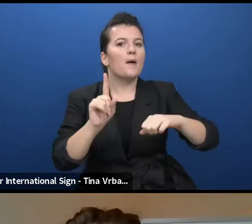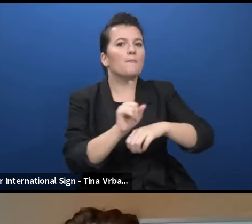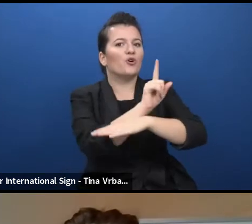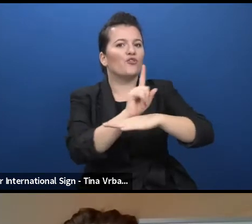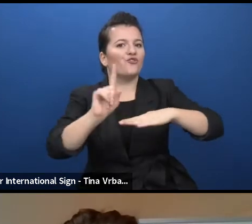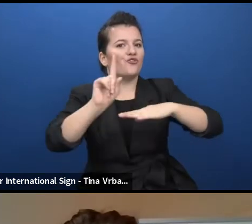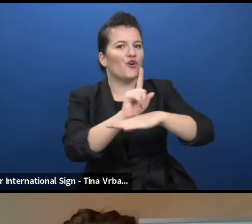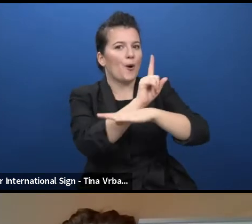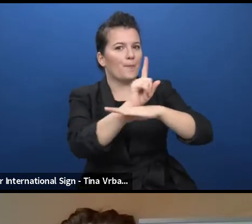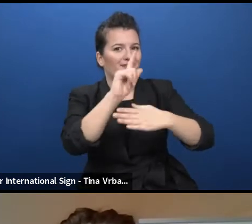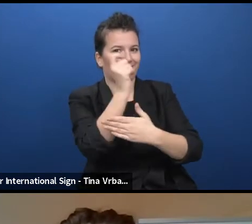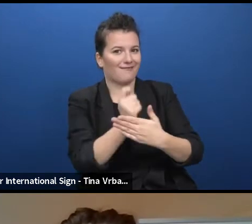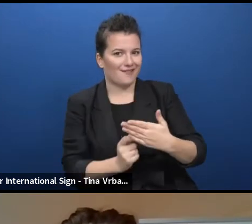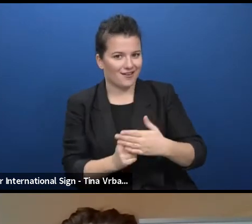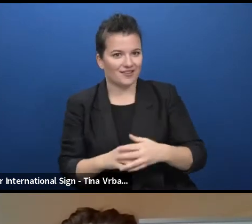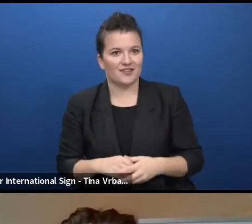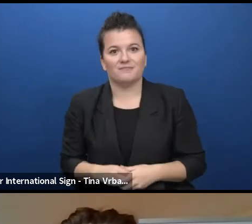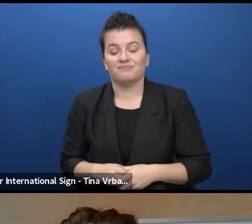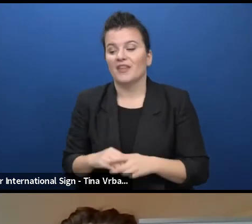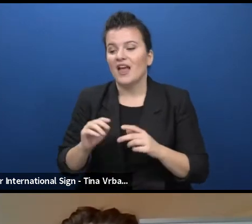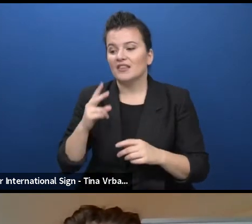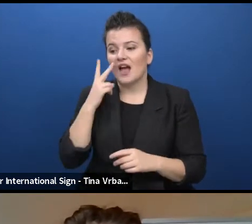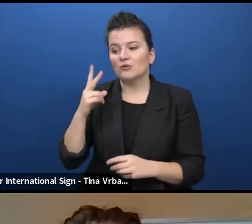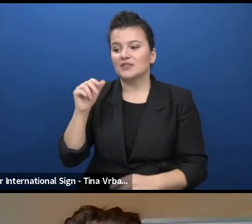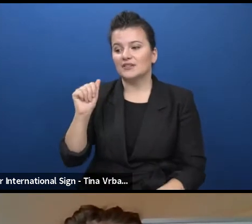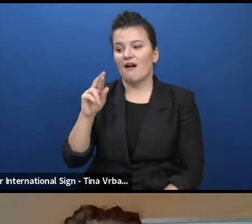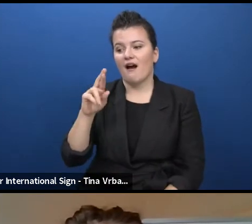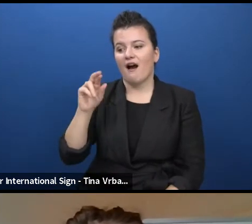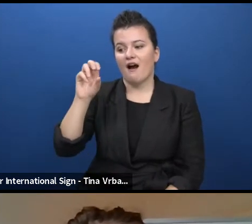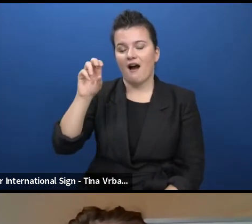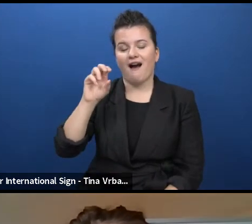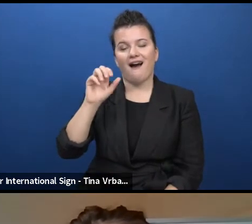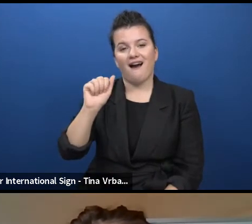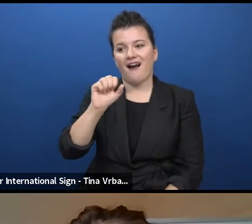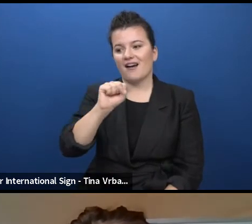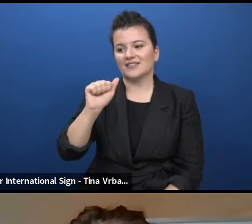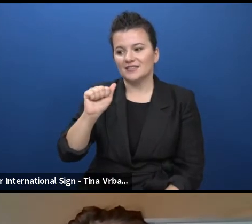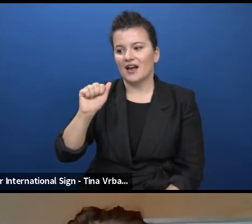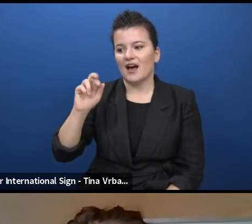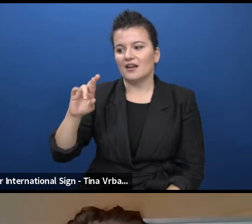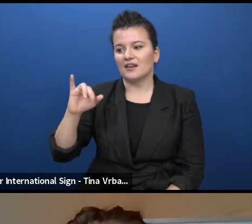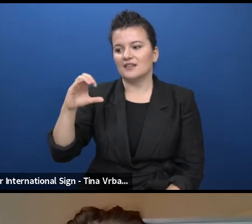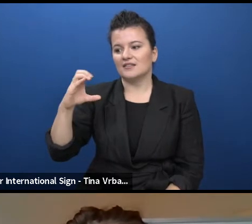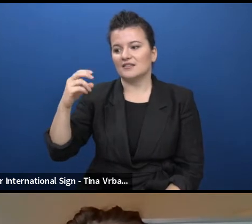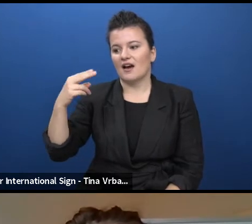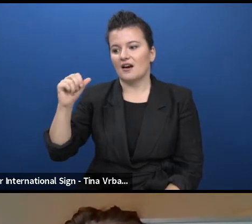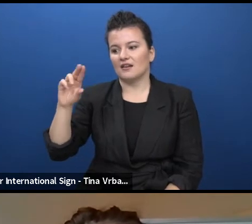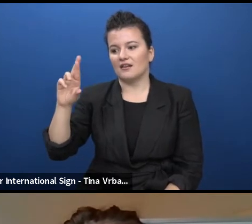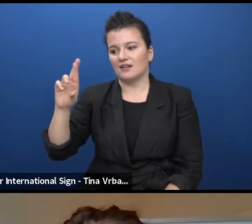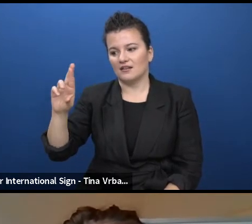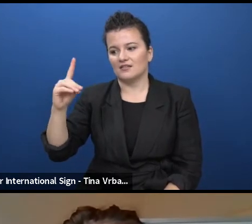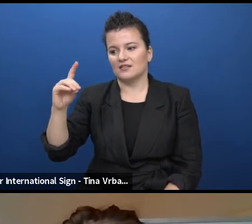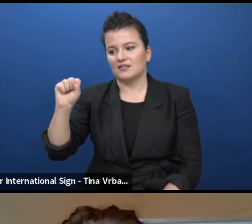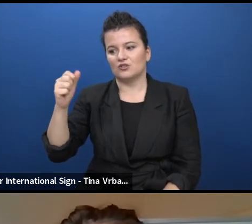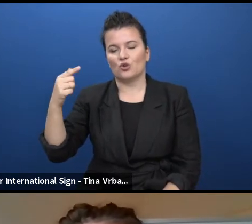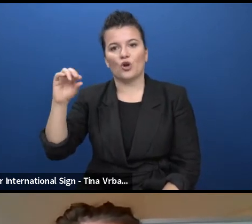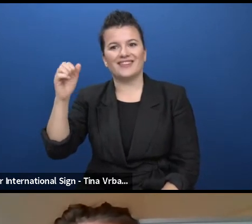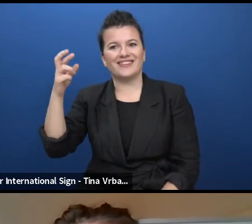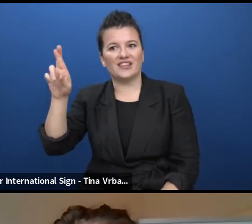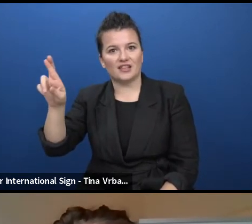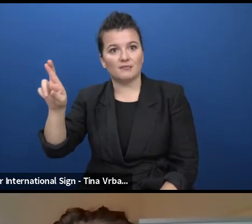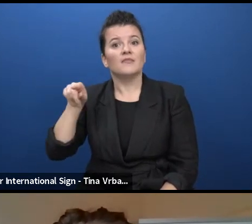let us introduce Auza Ricards-Dotir, Secretary General of IETM, the largest international